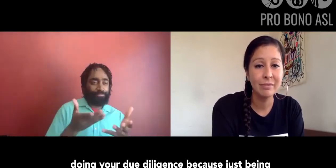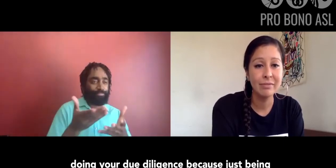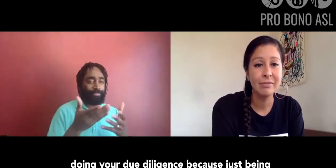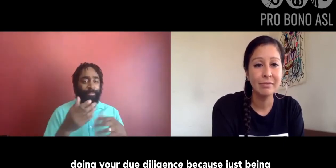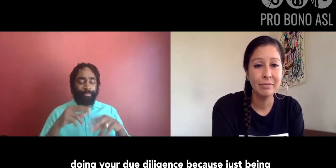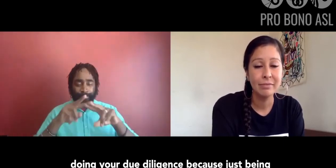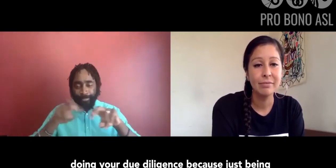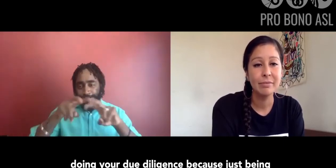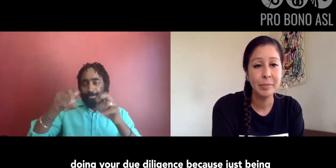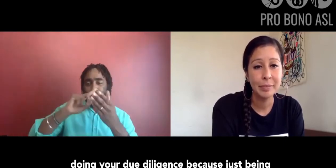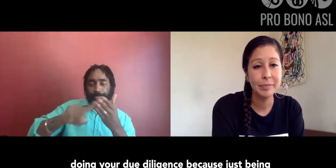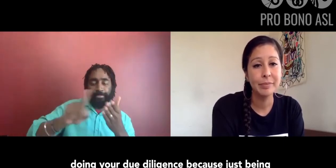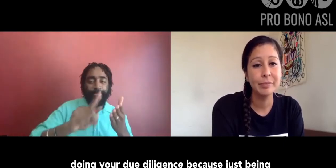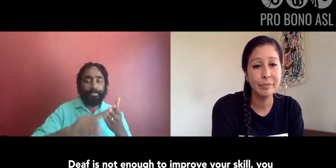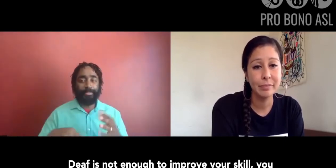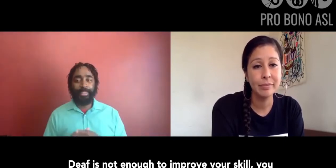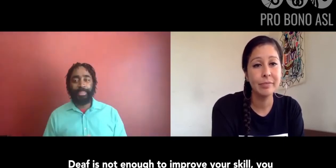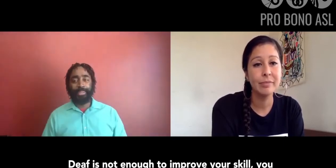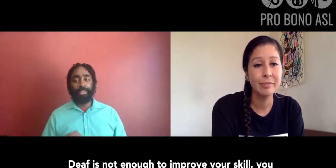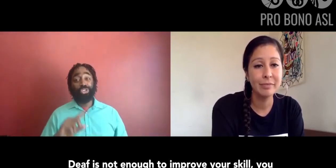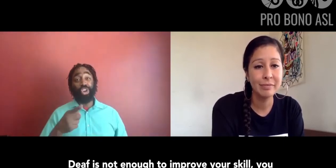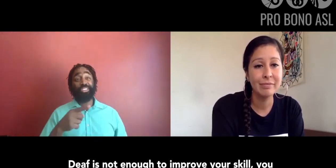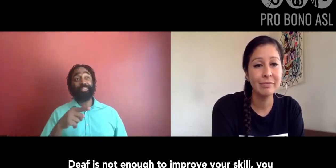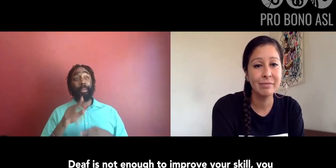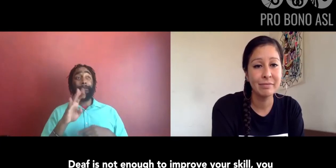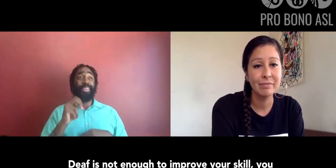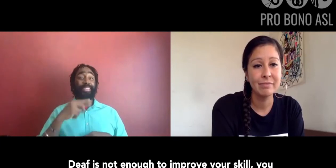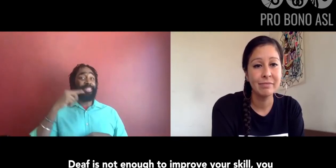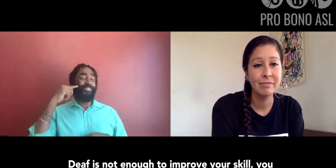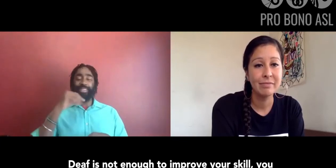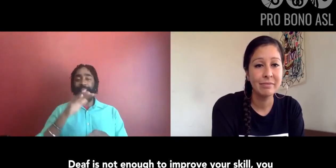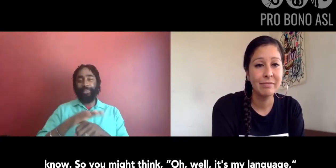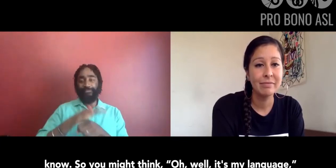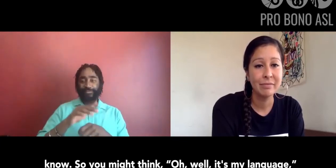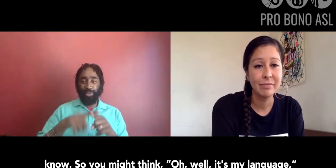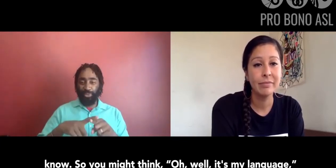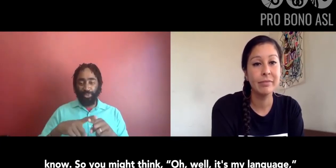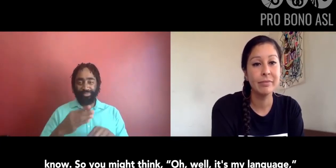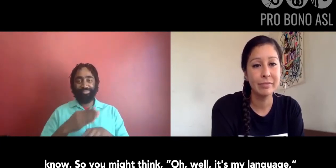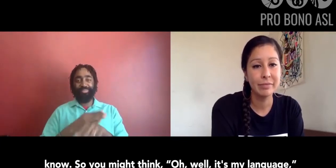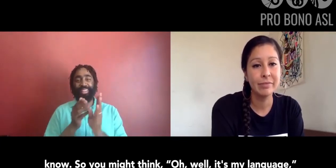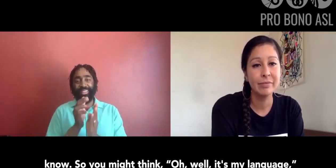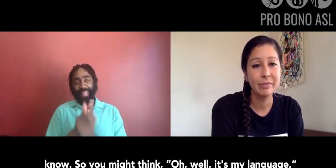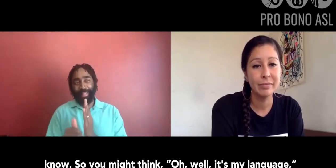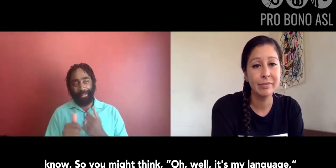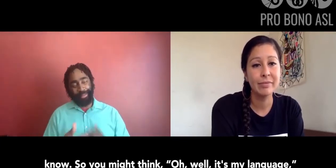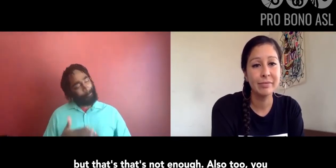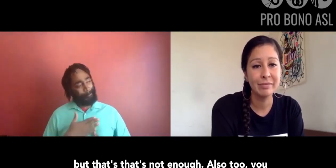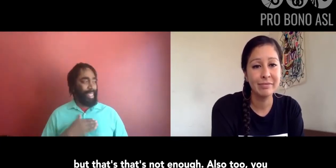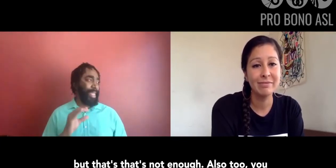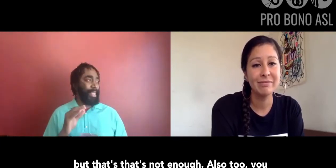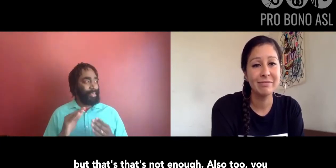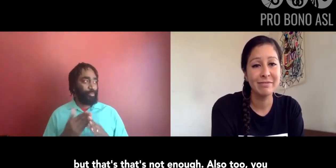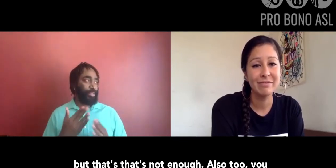your due diligence, because just being deaf is not enough to improve your skill. So you might think, oh, well, it's my language,